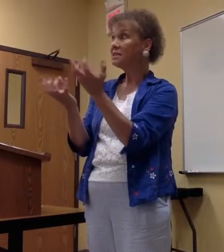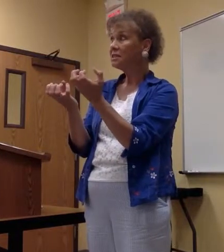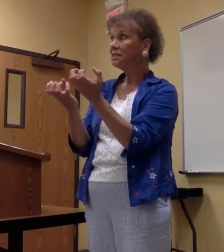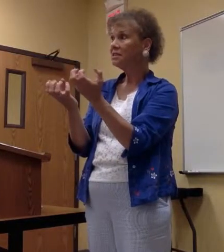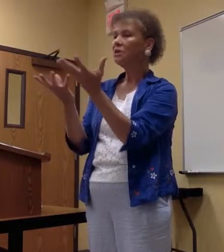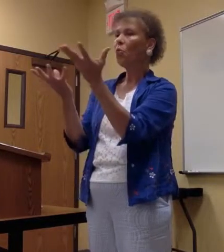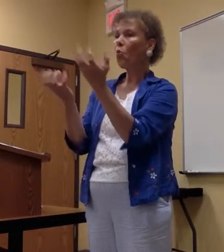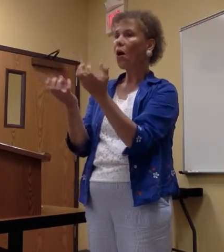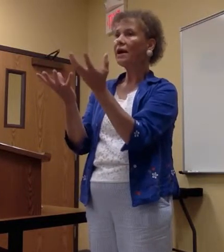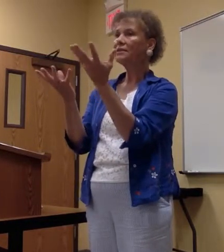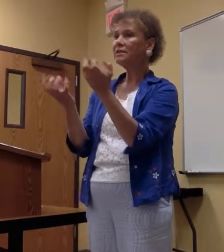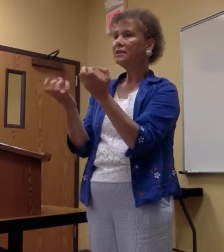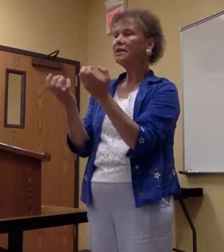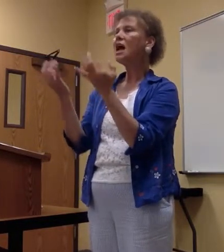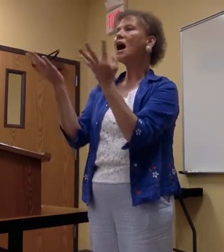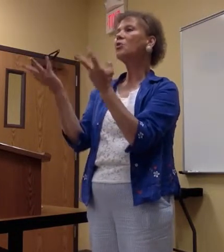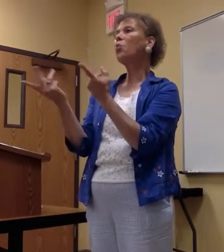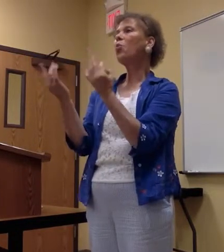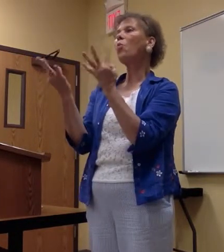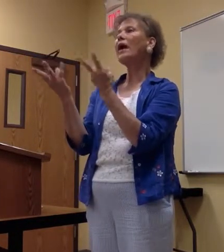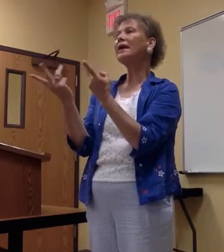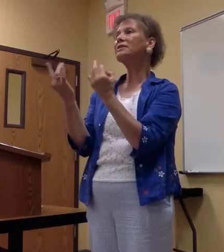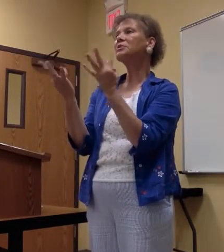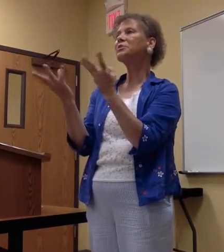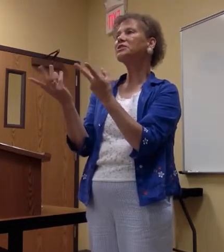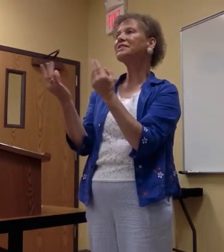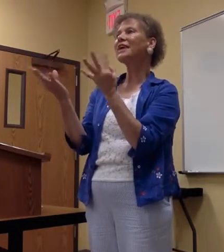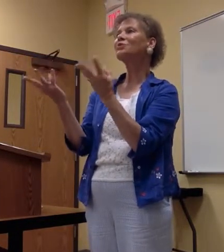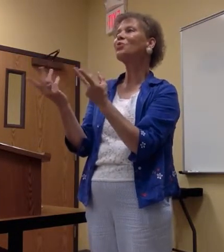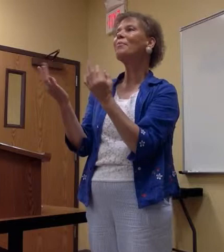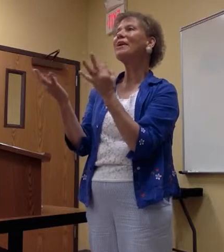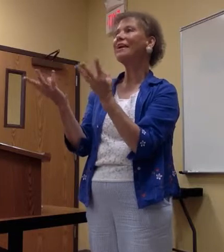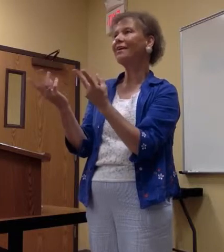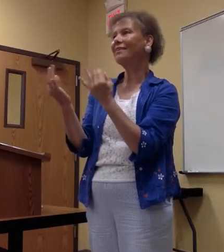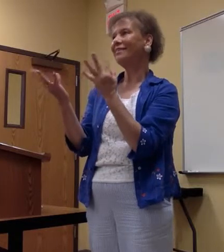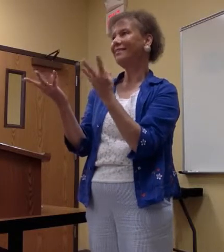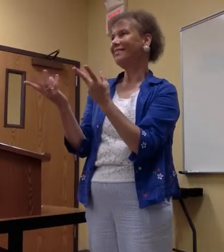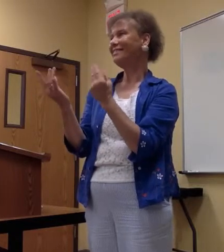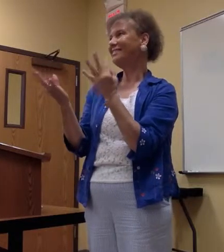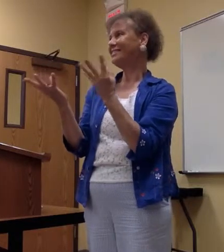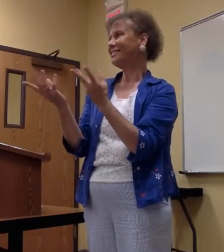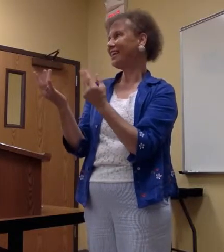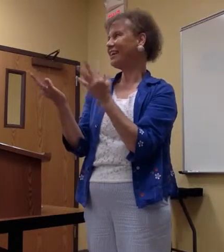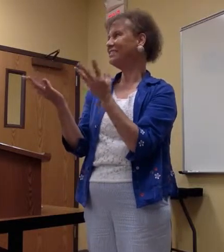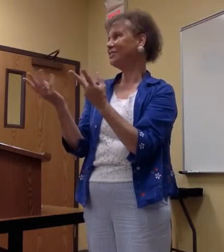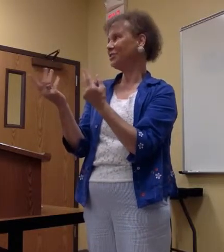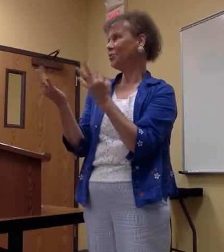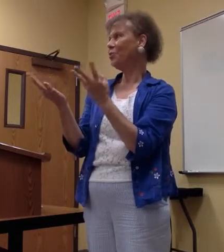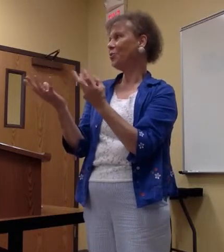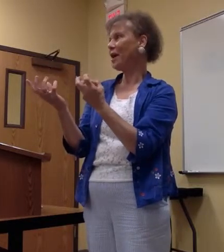Not wait, which is that drumming, right? Wait. Want.